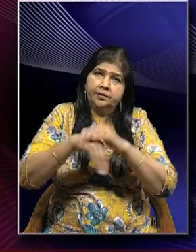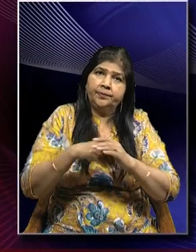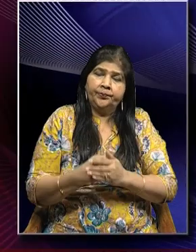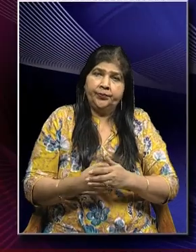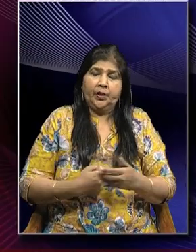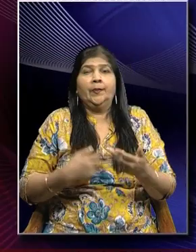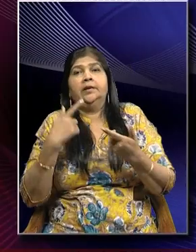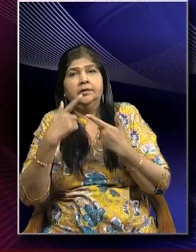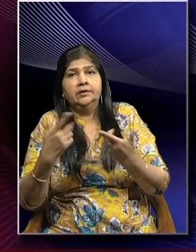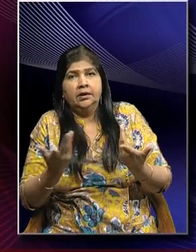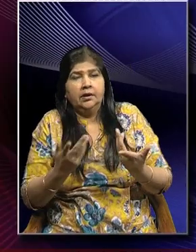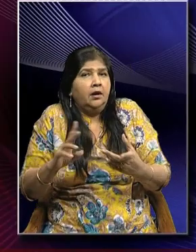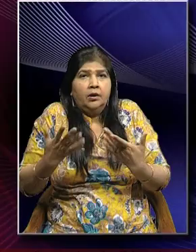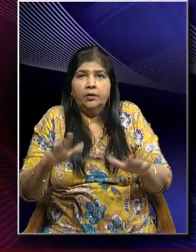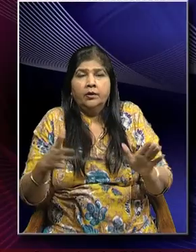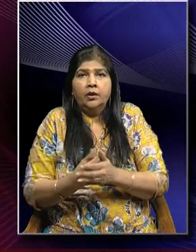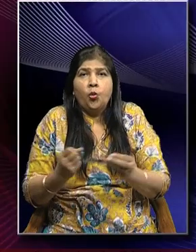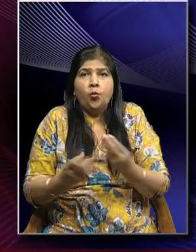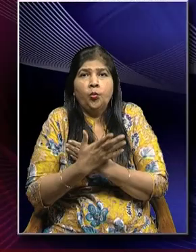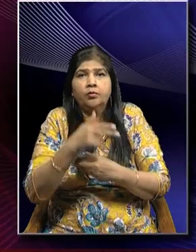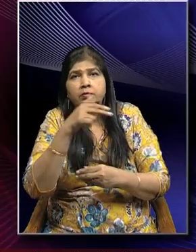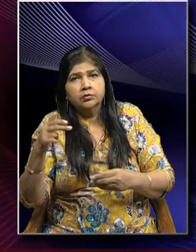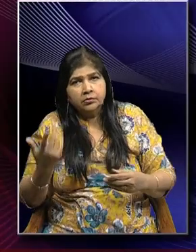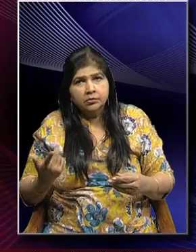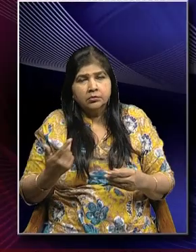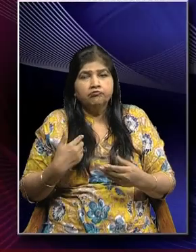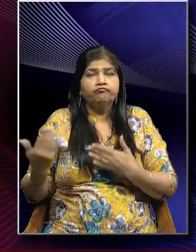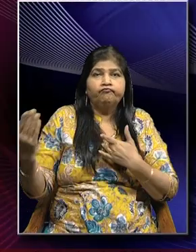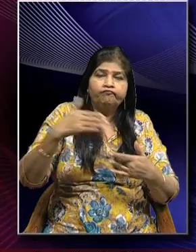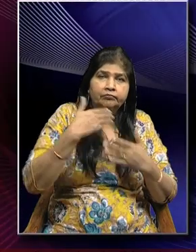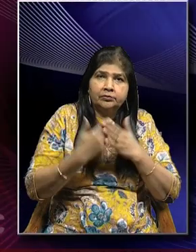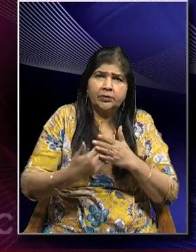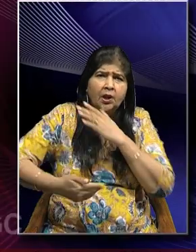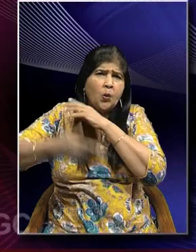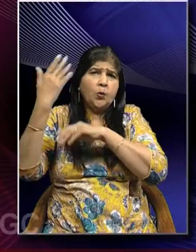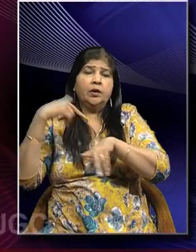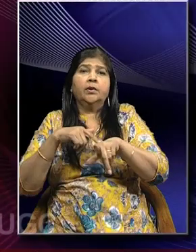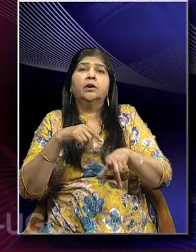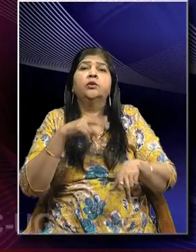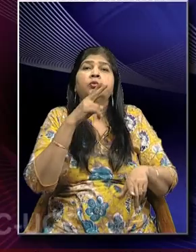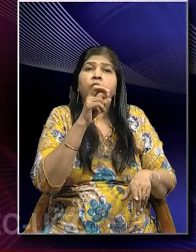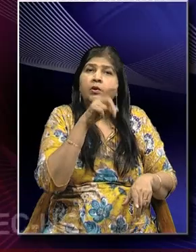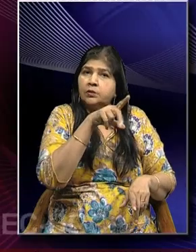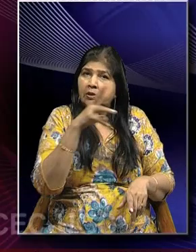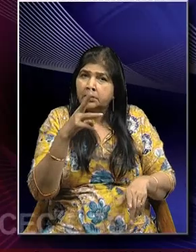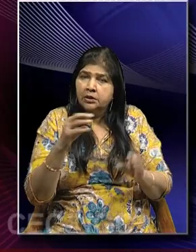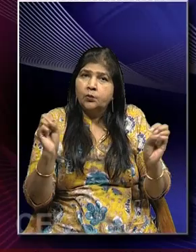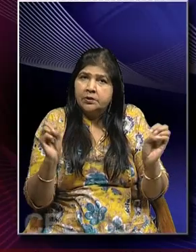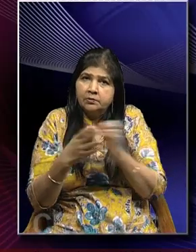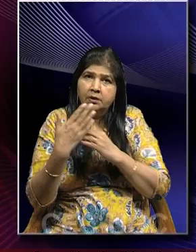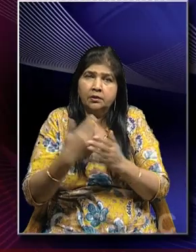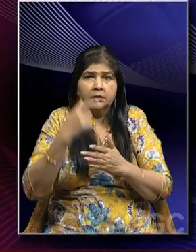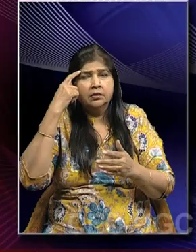we can say that it is not at all a new term which is coming to us. Way back to 2013, we started